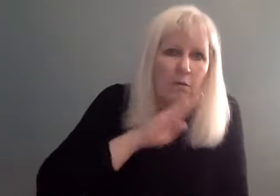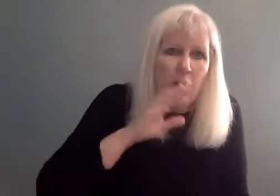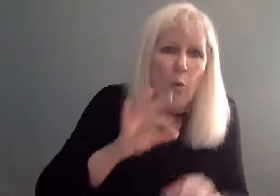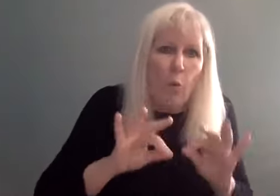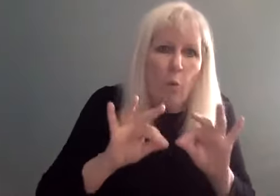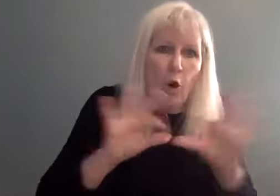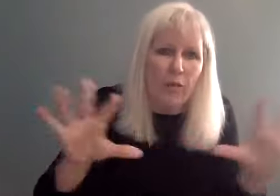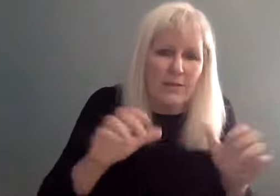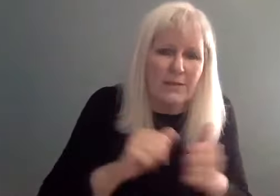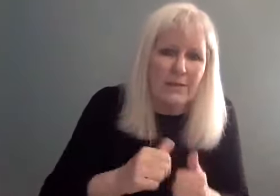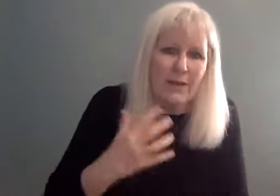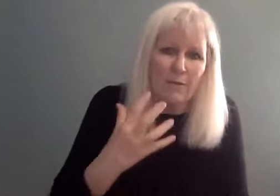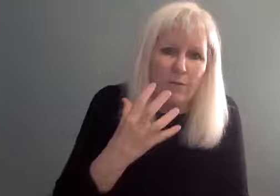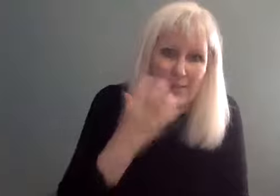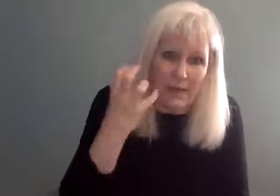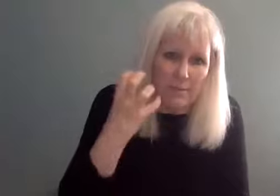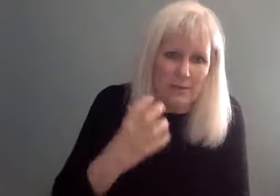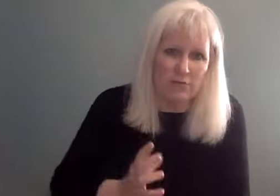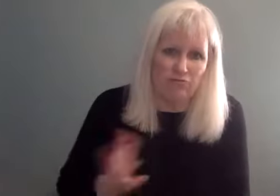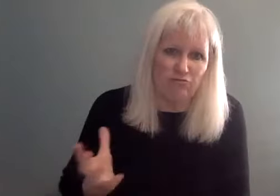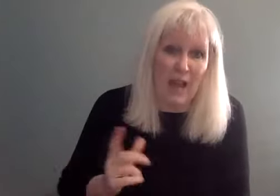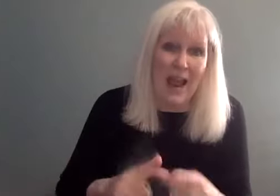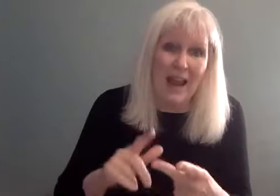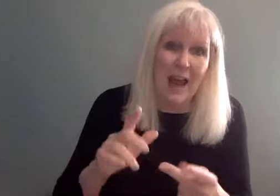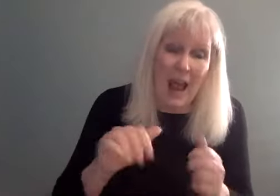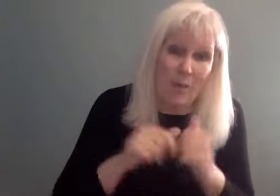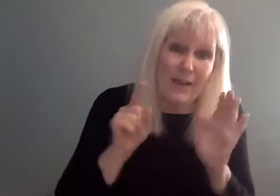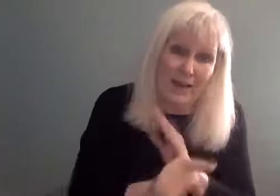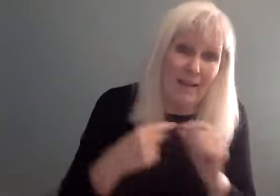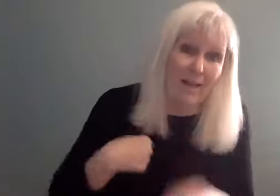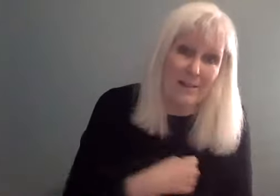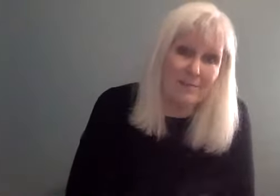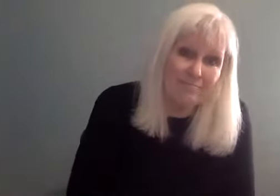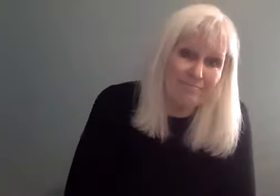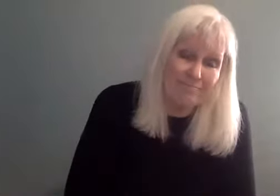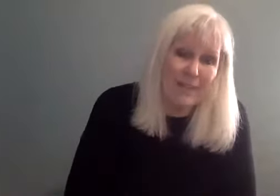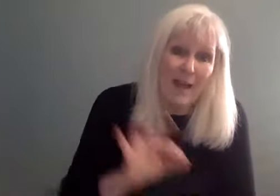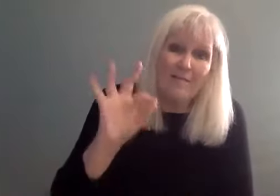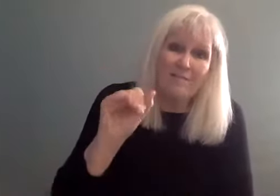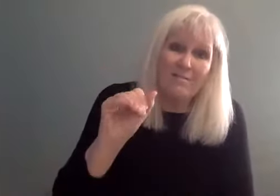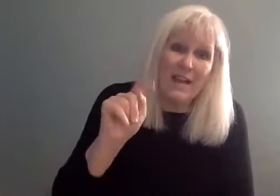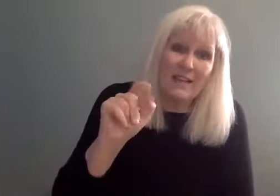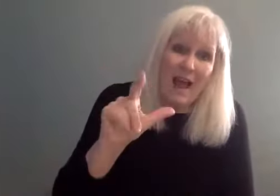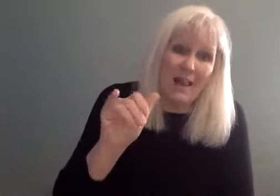fatality. And it also talks about people that possibly this is why they drink again, no matter when. They haven't been